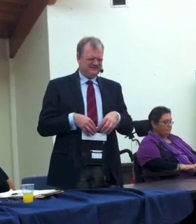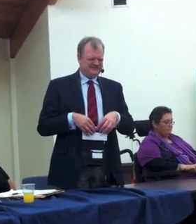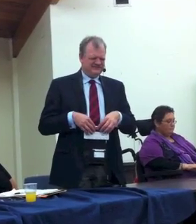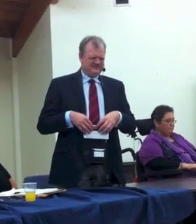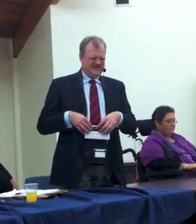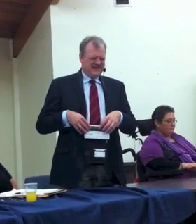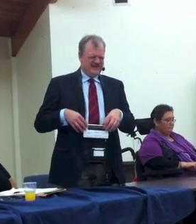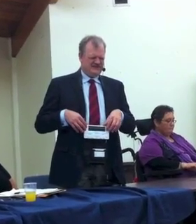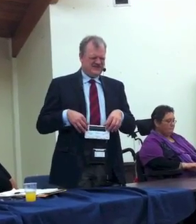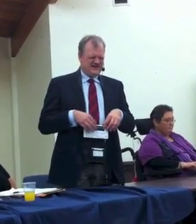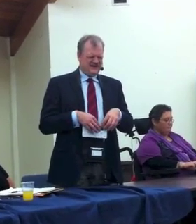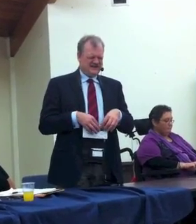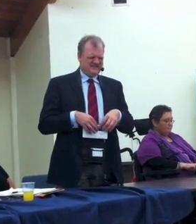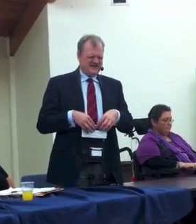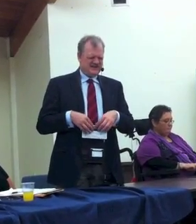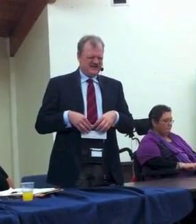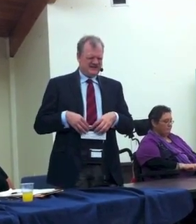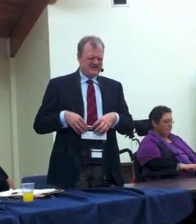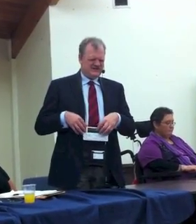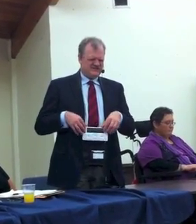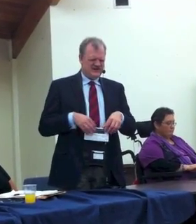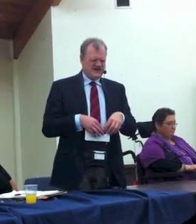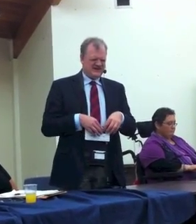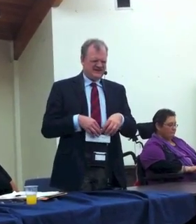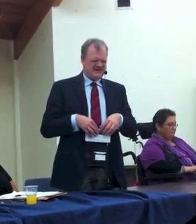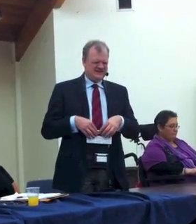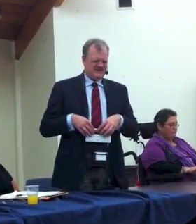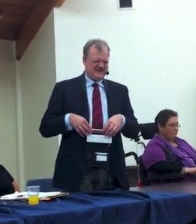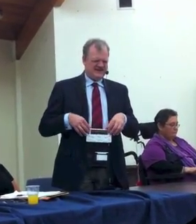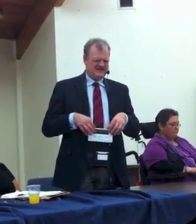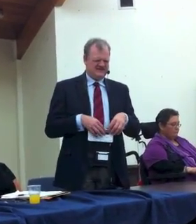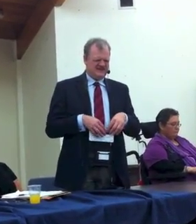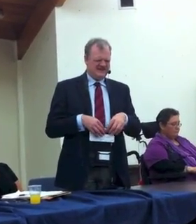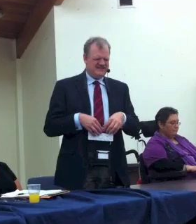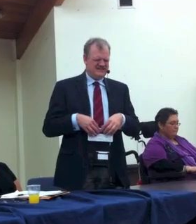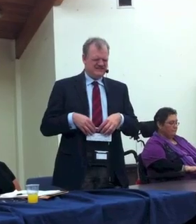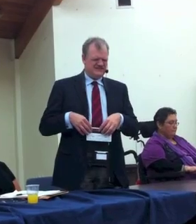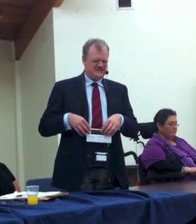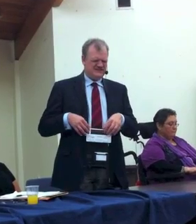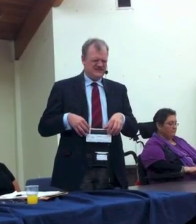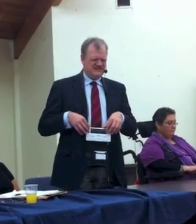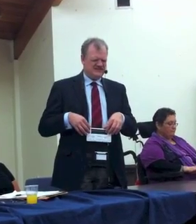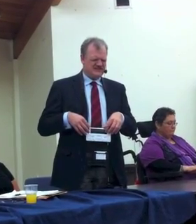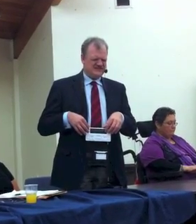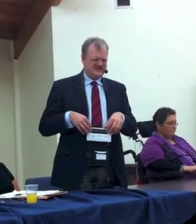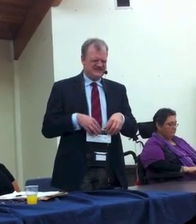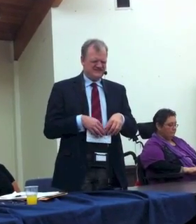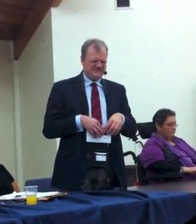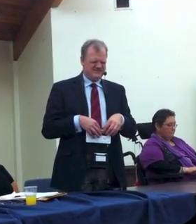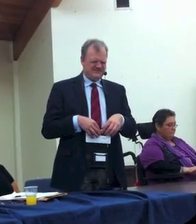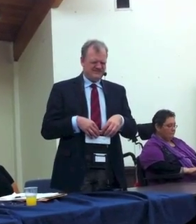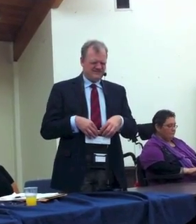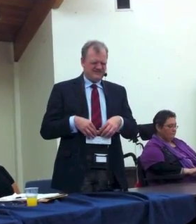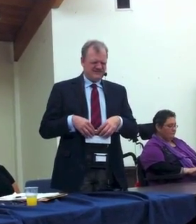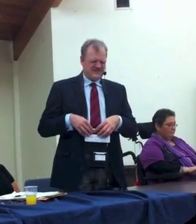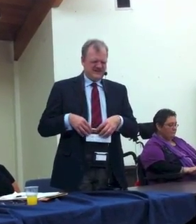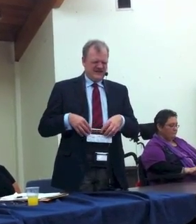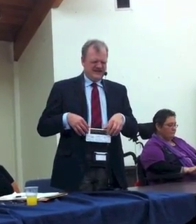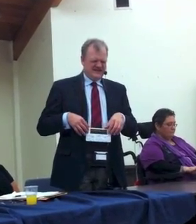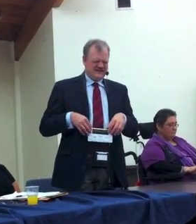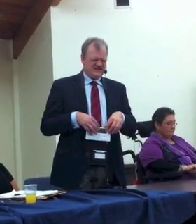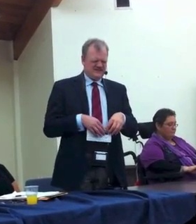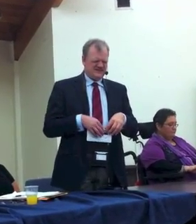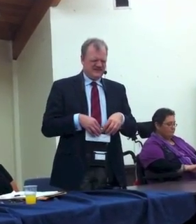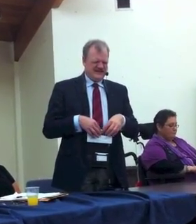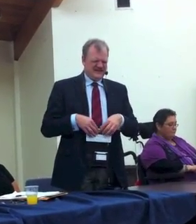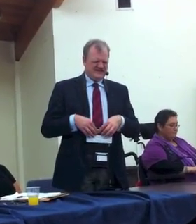court. Any failure on our lawyer's part is likely to lead to injustice.